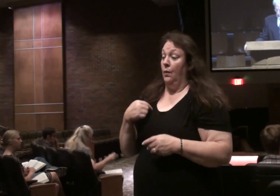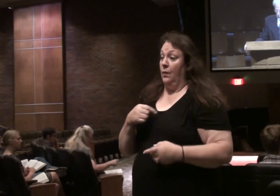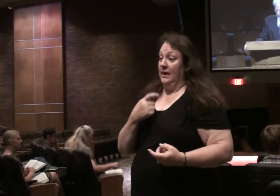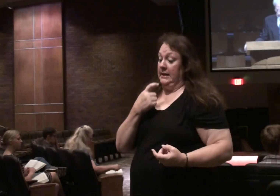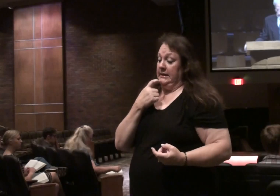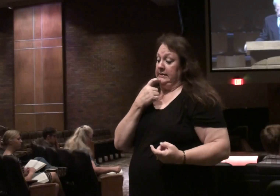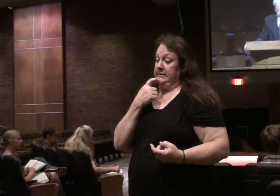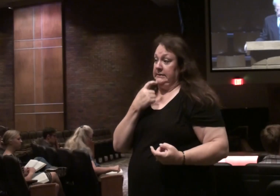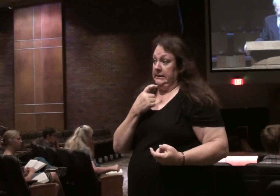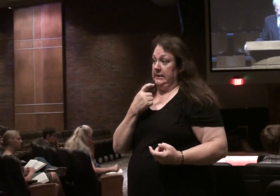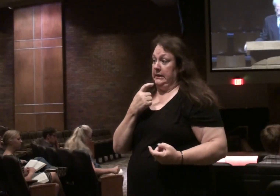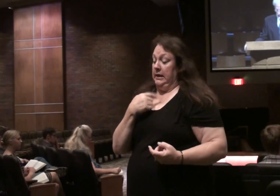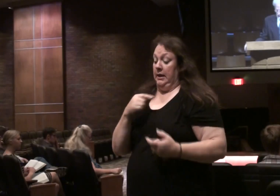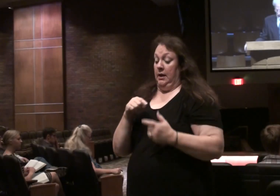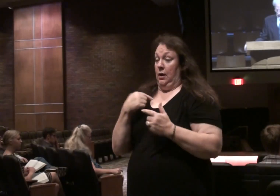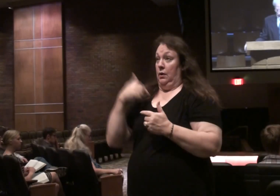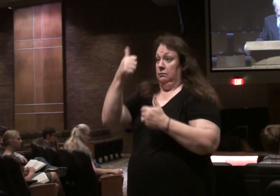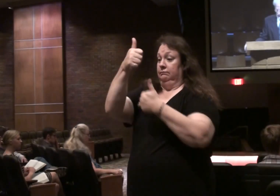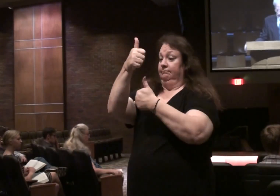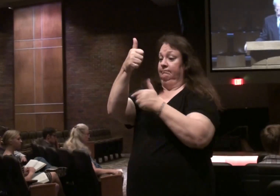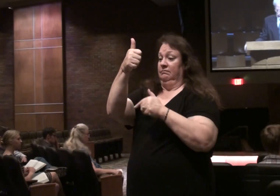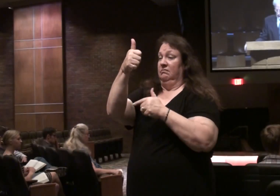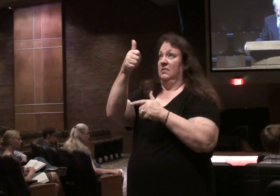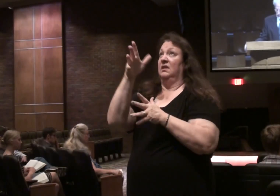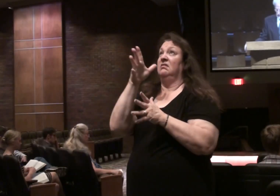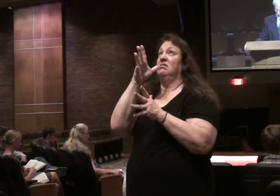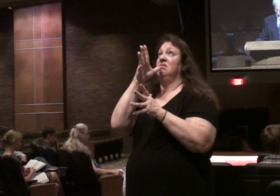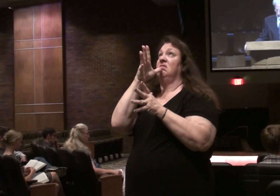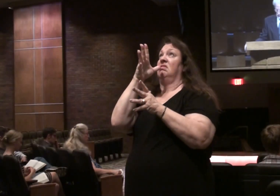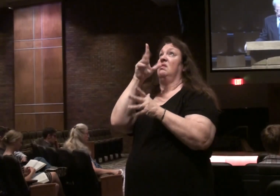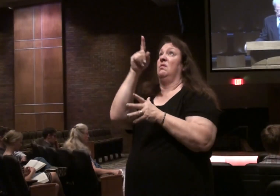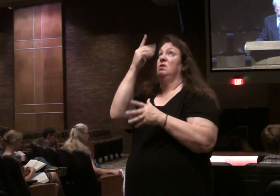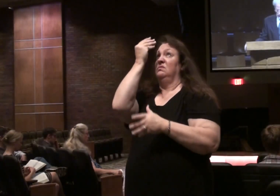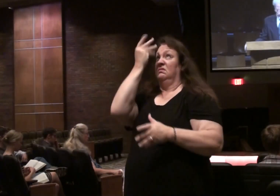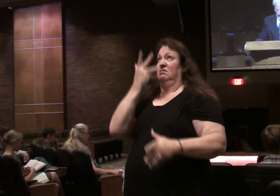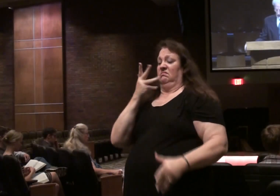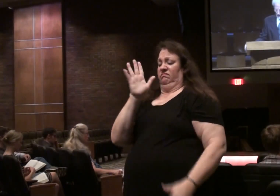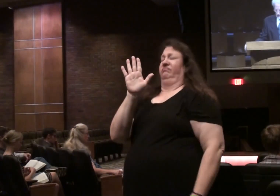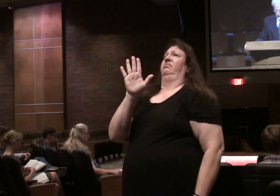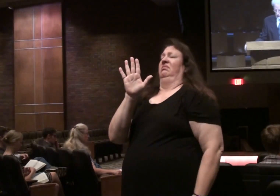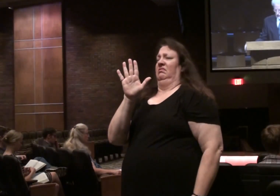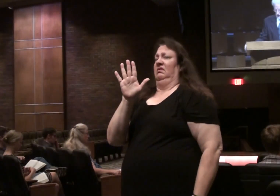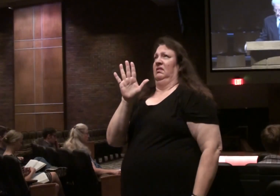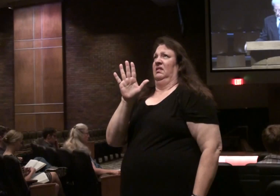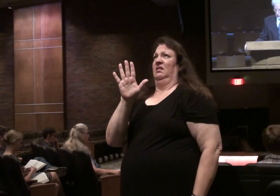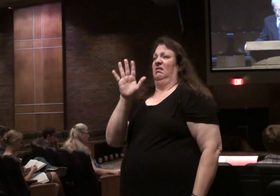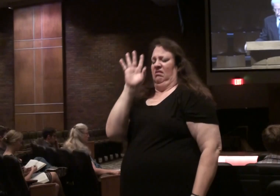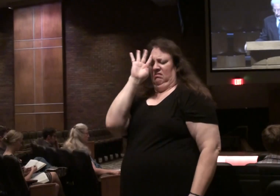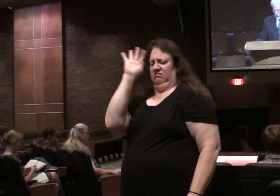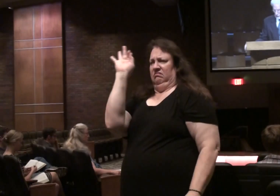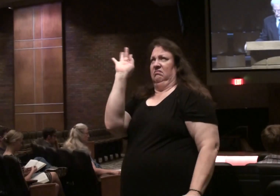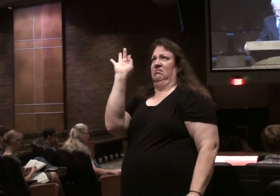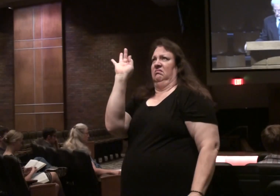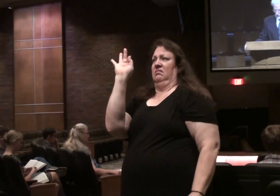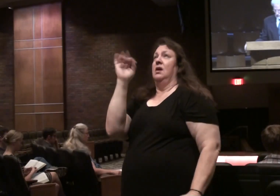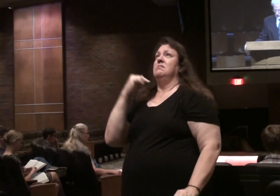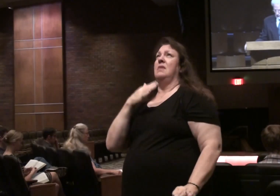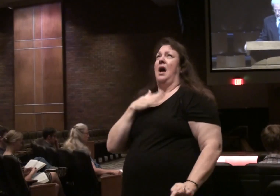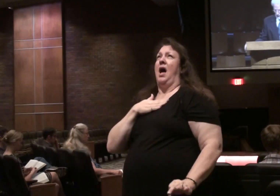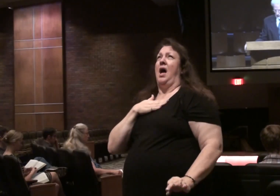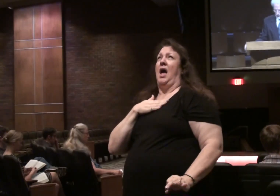the subordinate should not despise any direction from a superior as incidental or